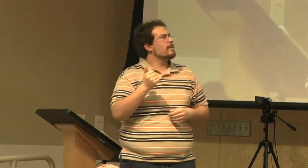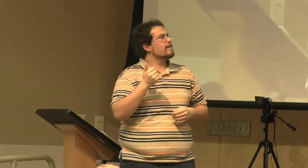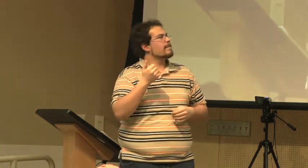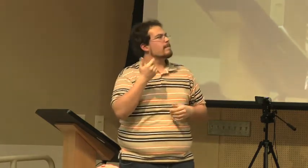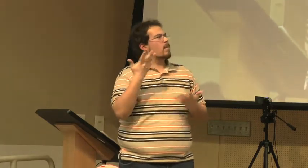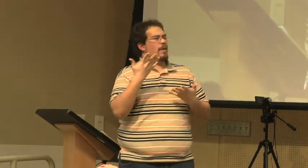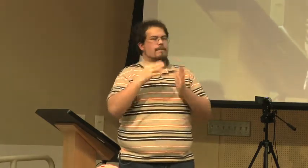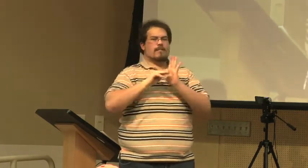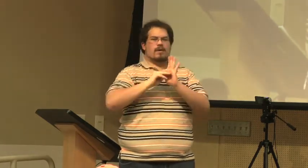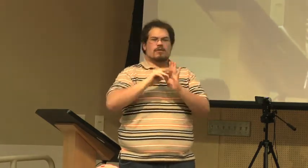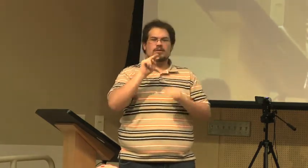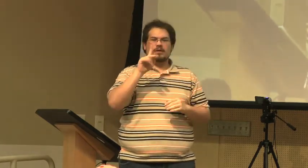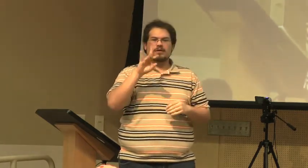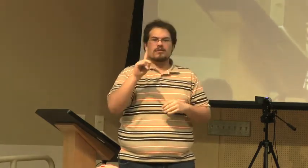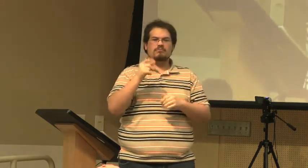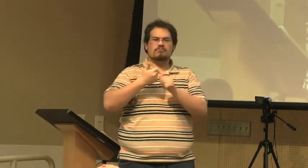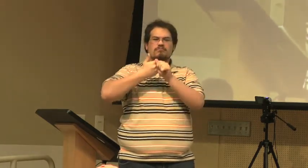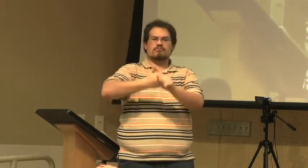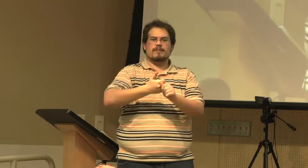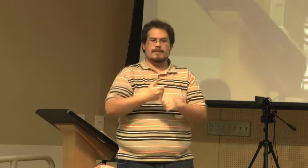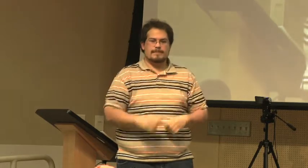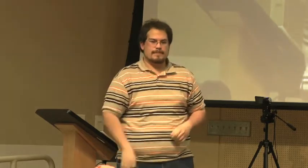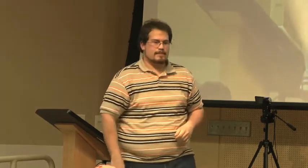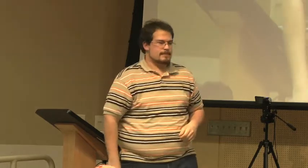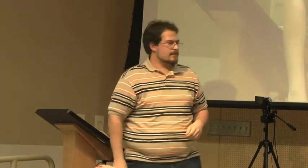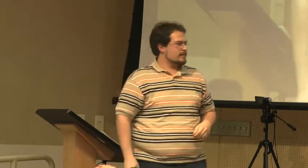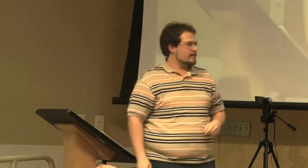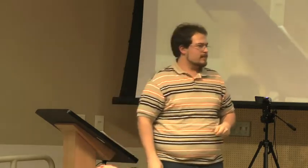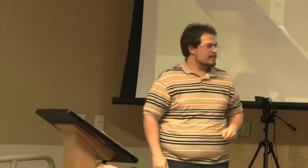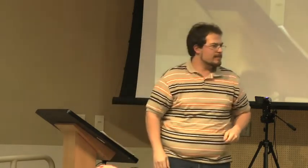their English skills, and which model is NTID using?